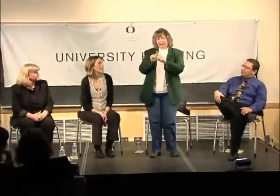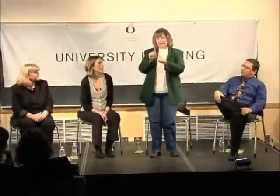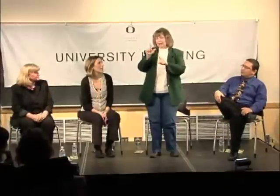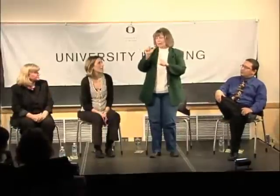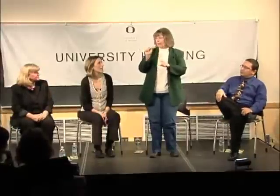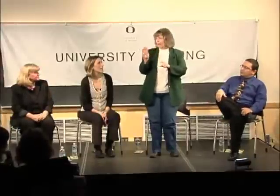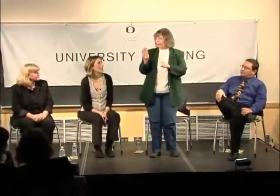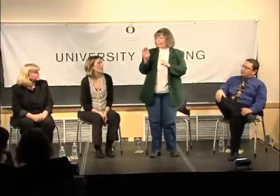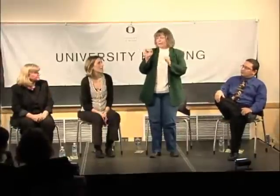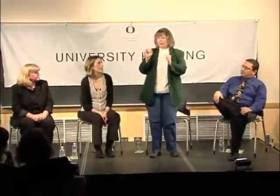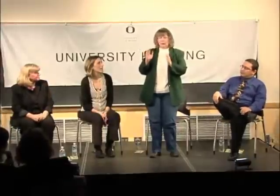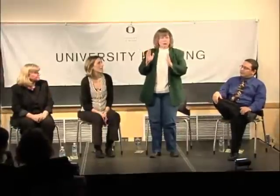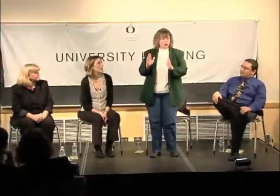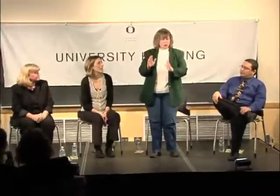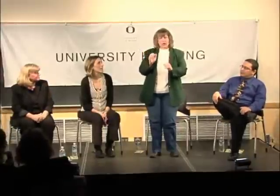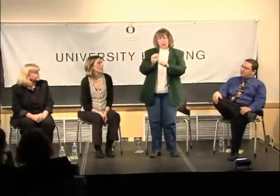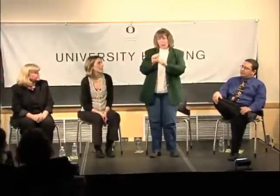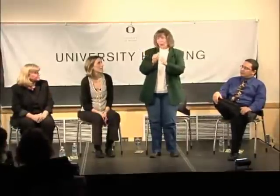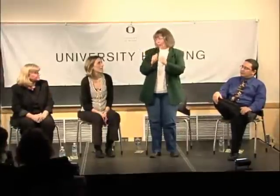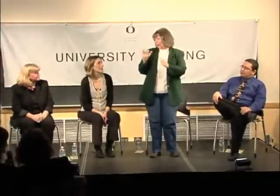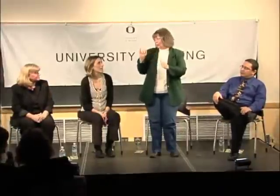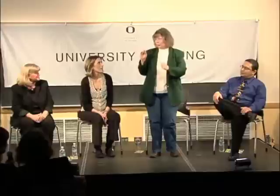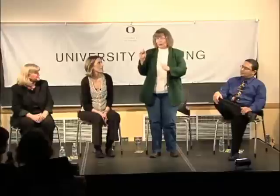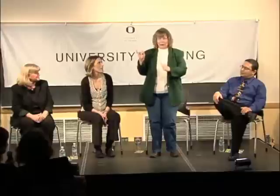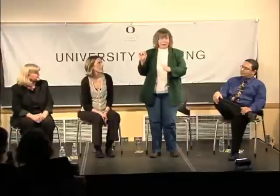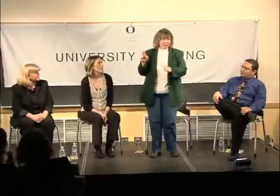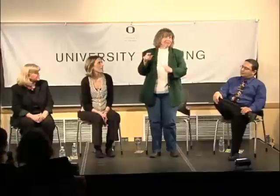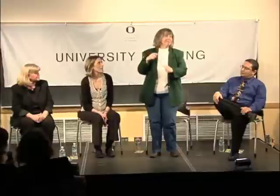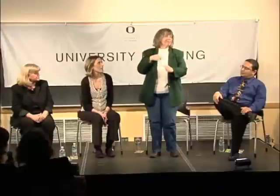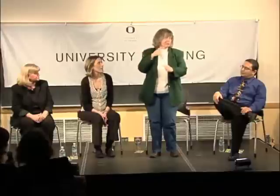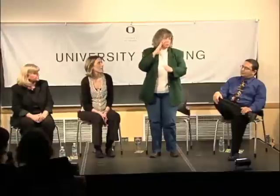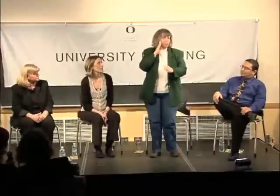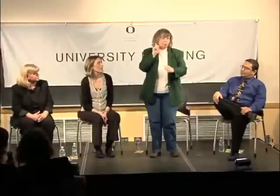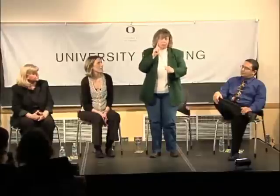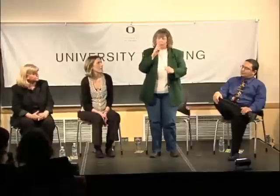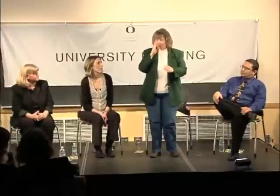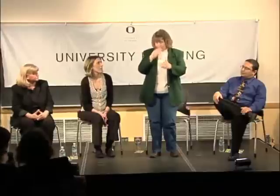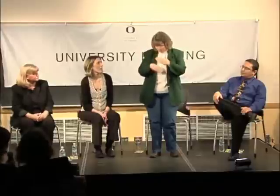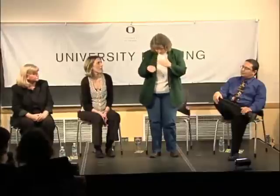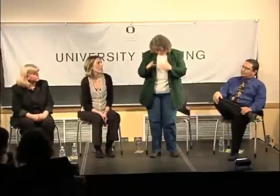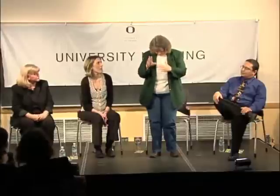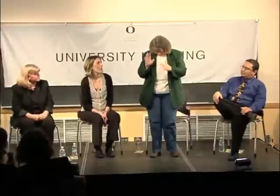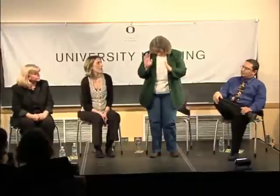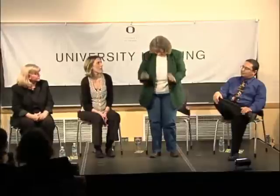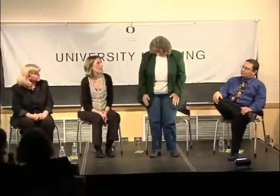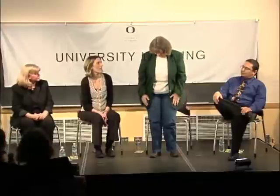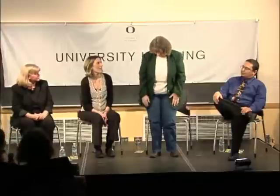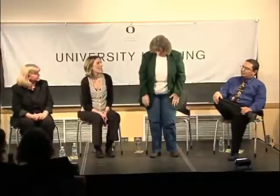employee as a lab instructor, also working with Joe.